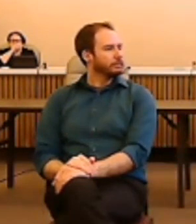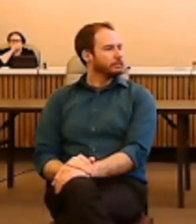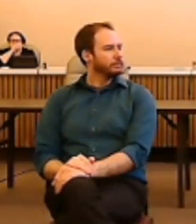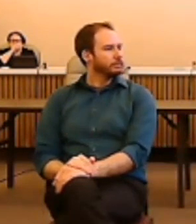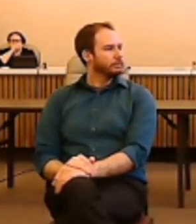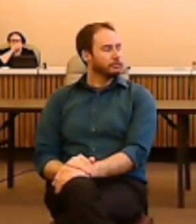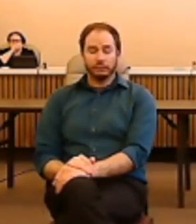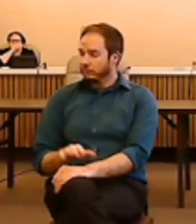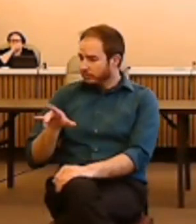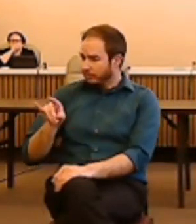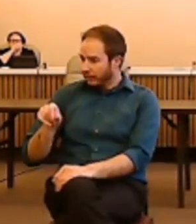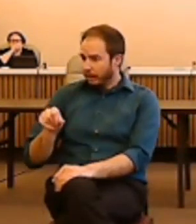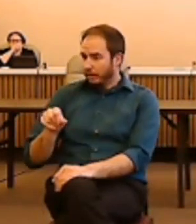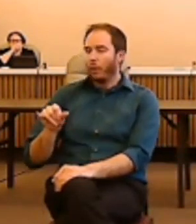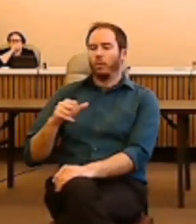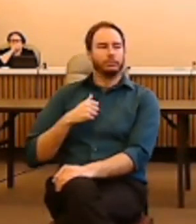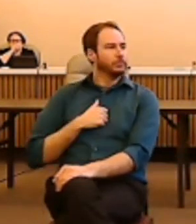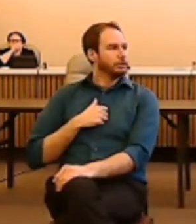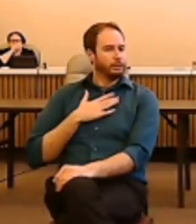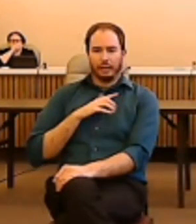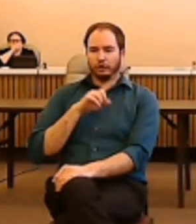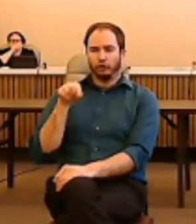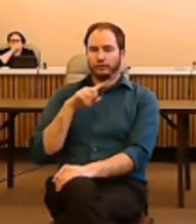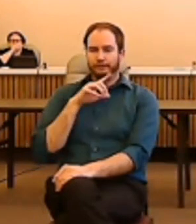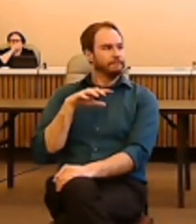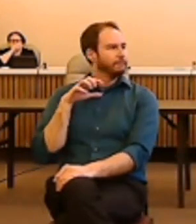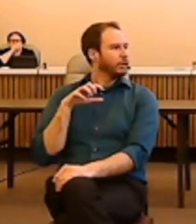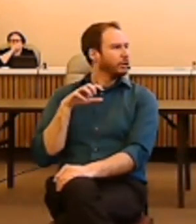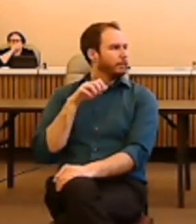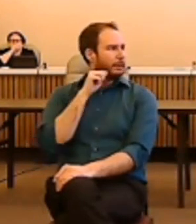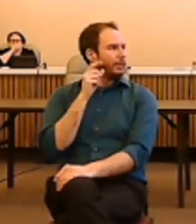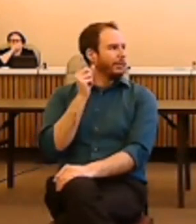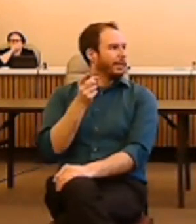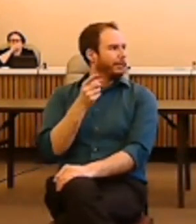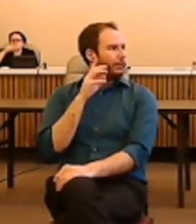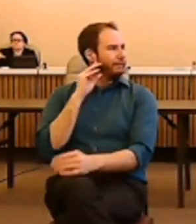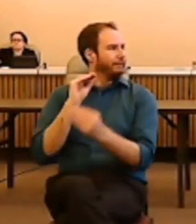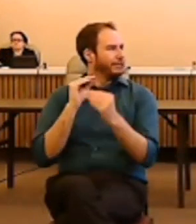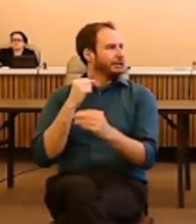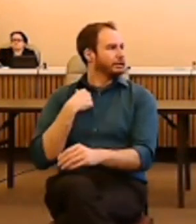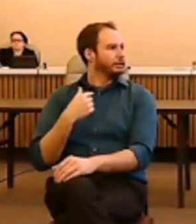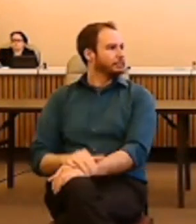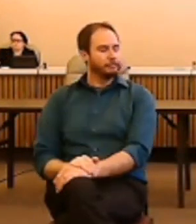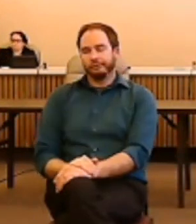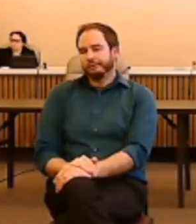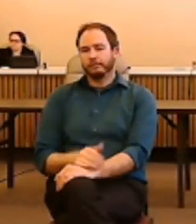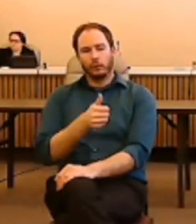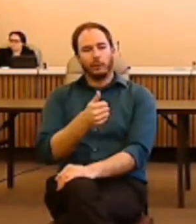Linda, can you, oh, sorry, my screen is frozen. Bear with me. I will get it in a minute. Okay.